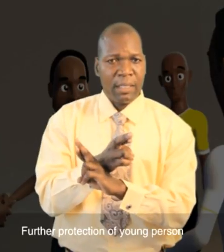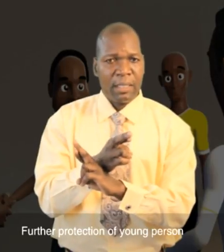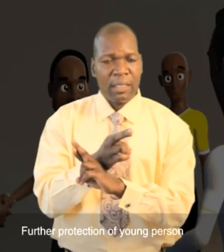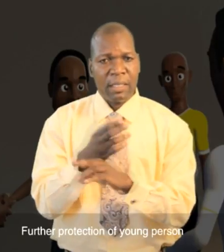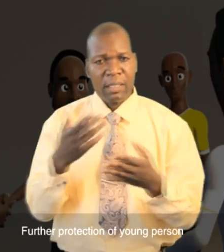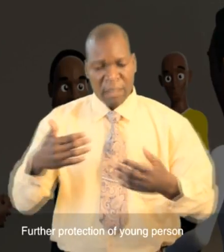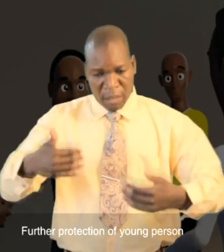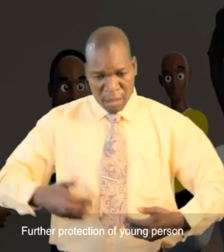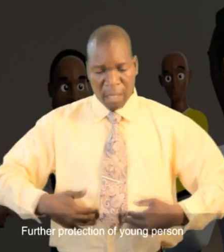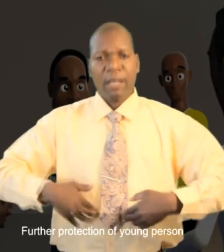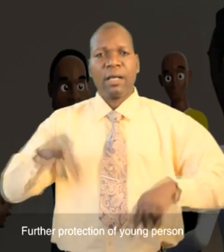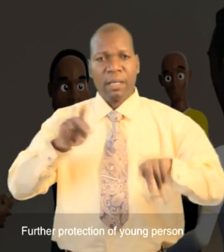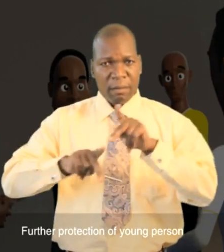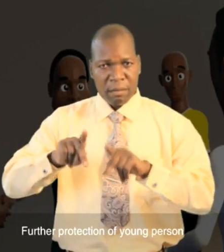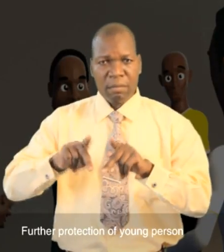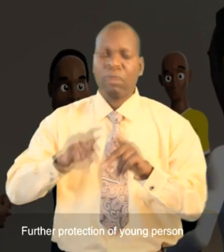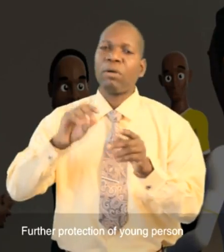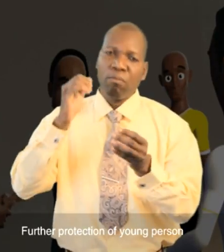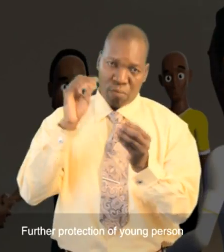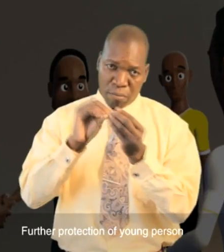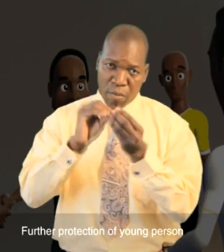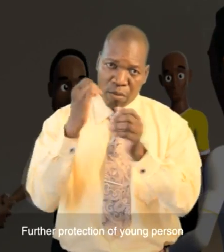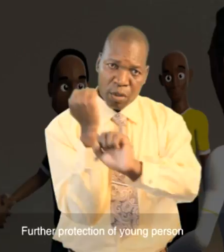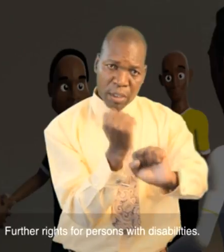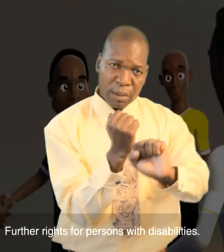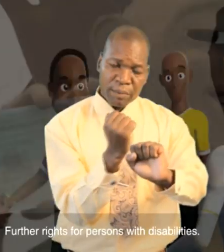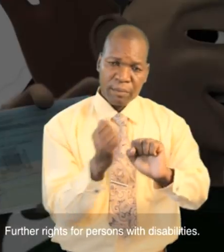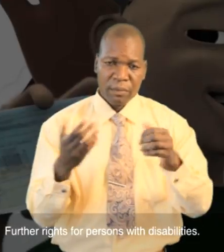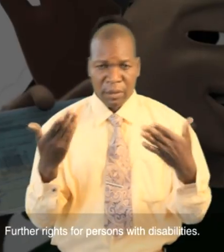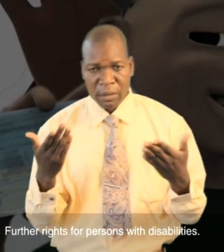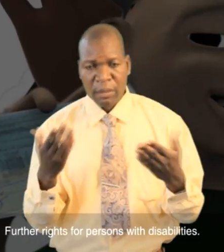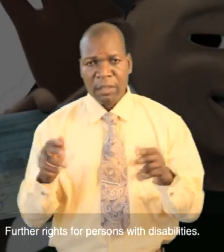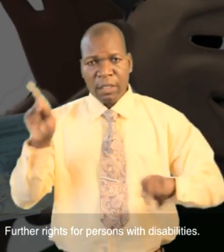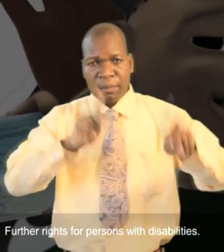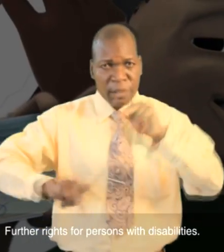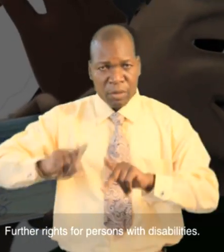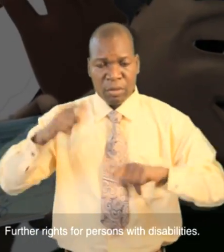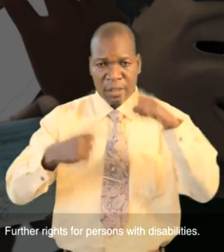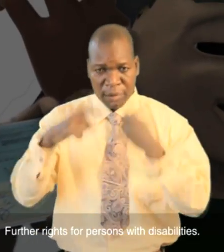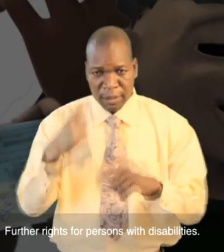Further protection of young person. Further rights for persons with